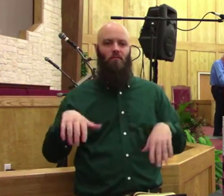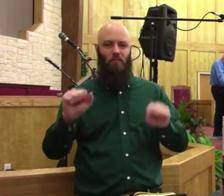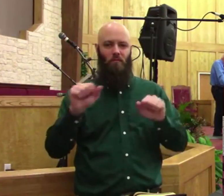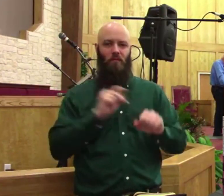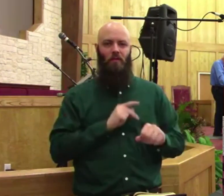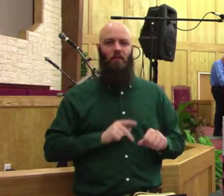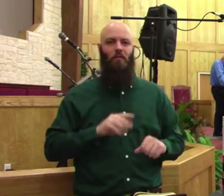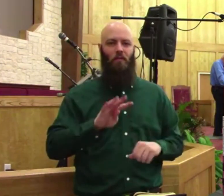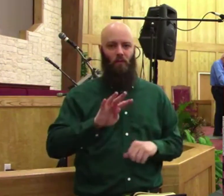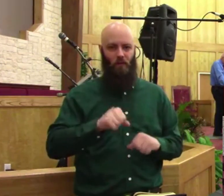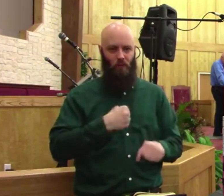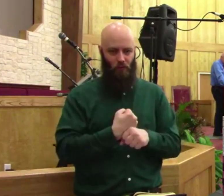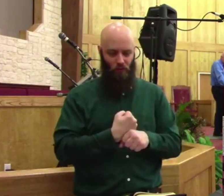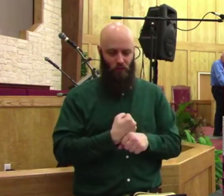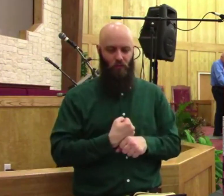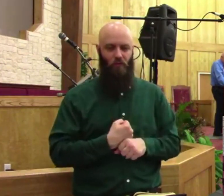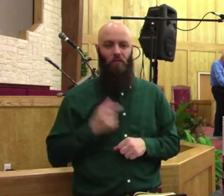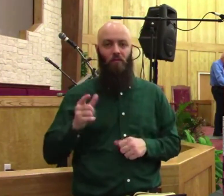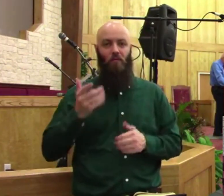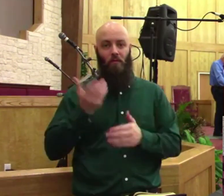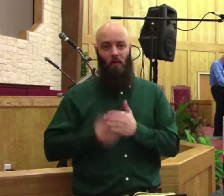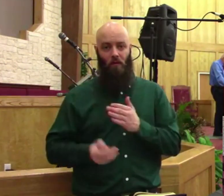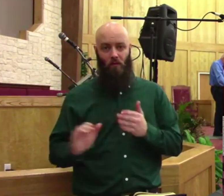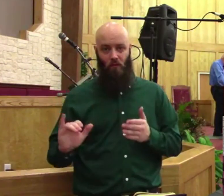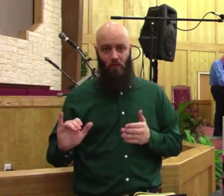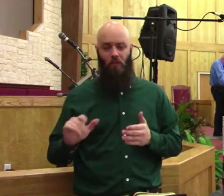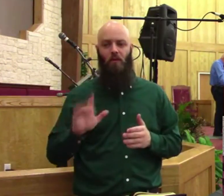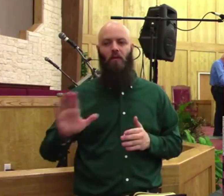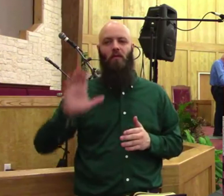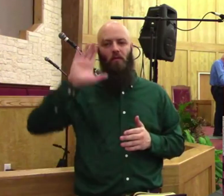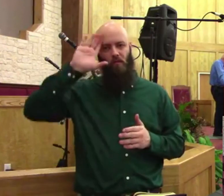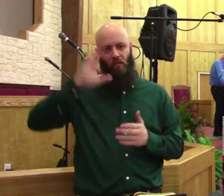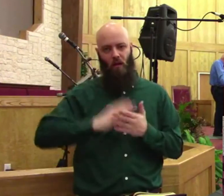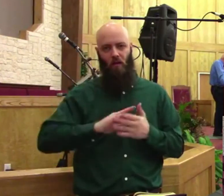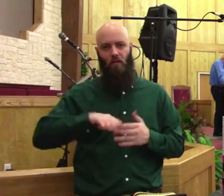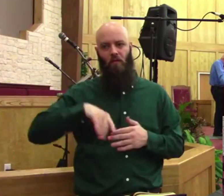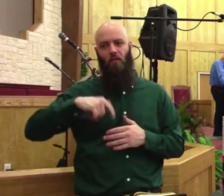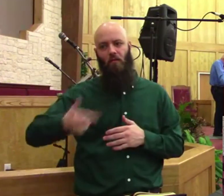for 4 years. He dies. His son,